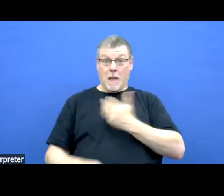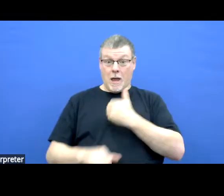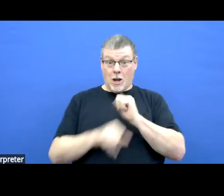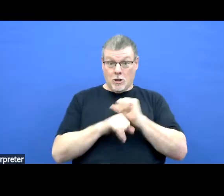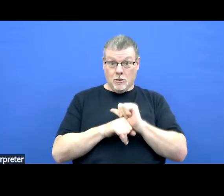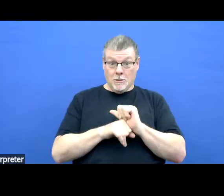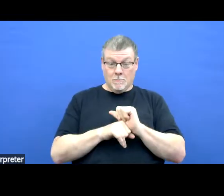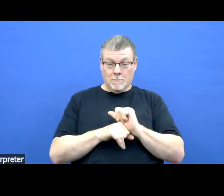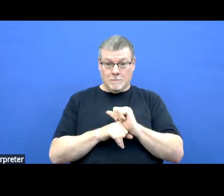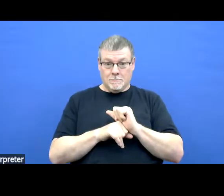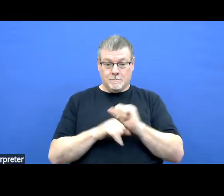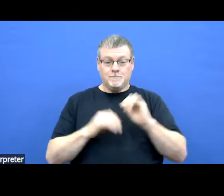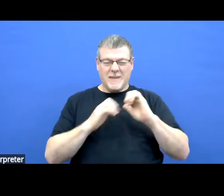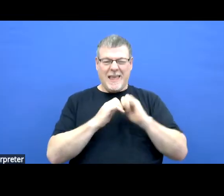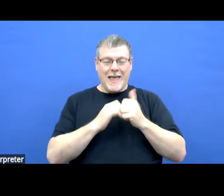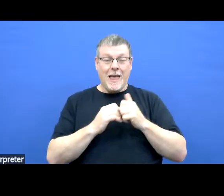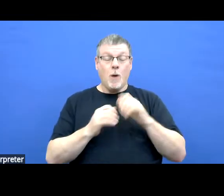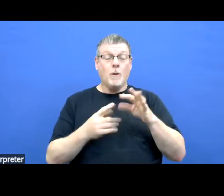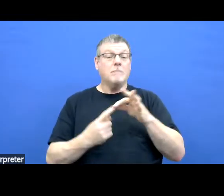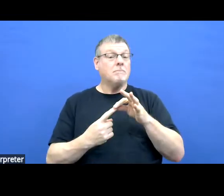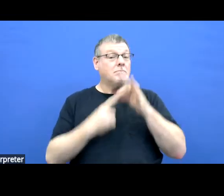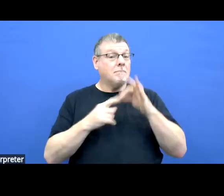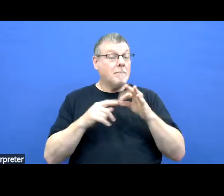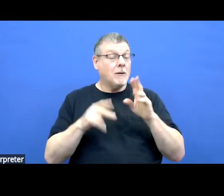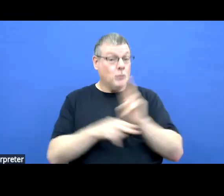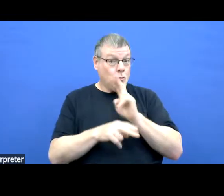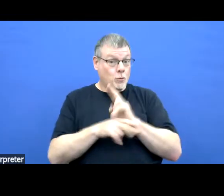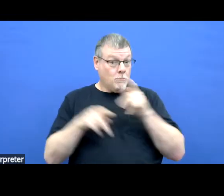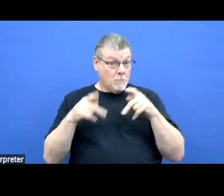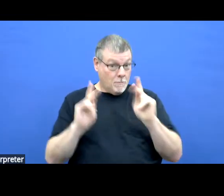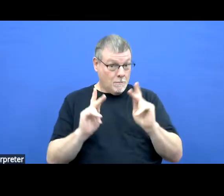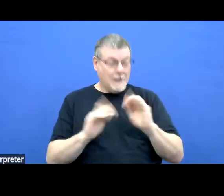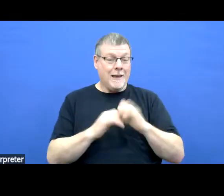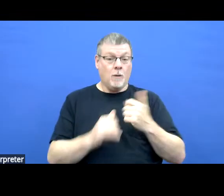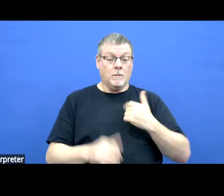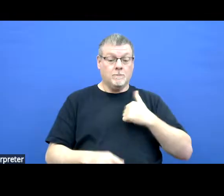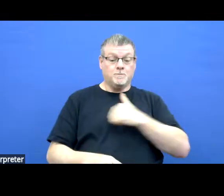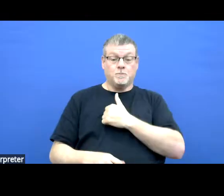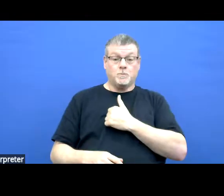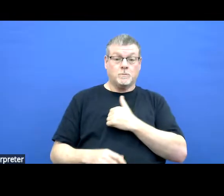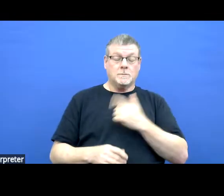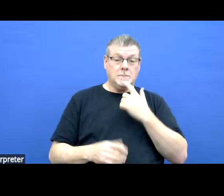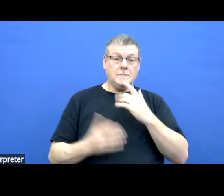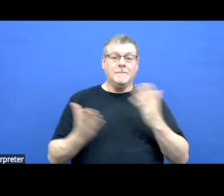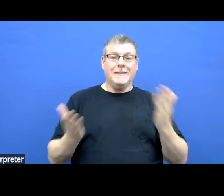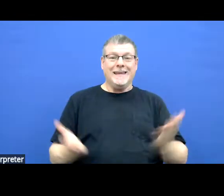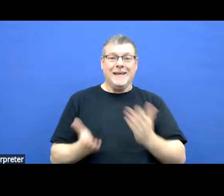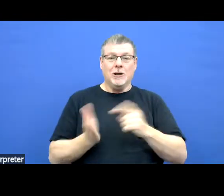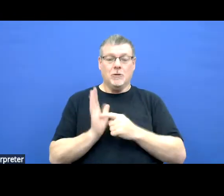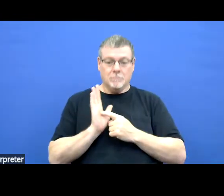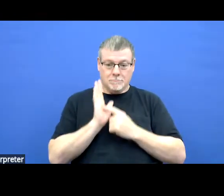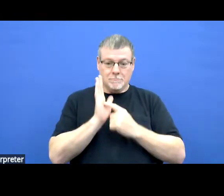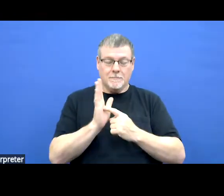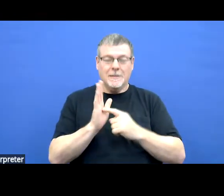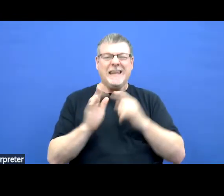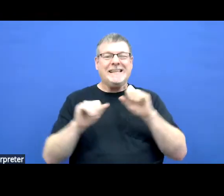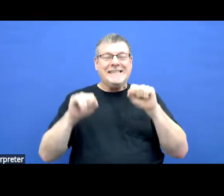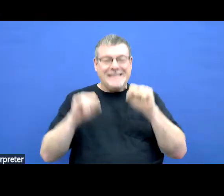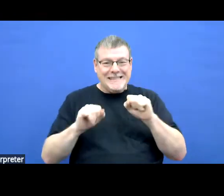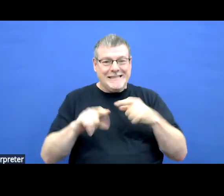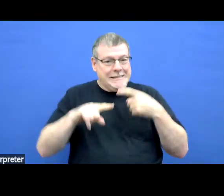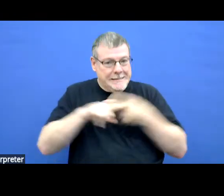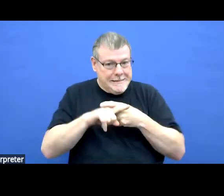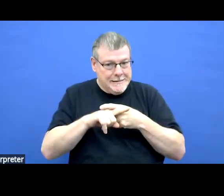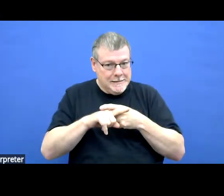the way the special use permit applications work is we basically say, here are some potential adverse